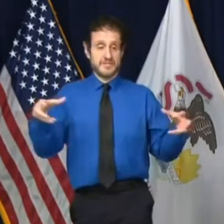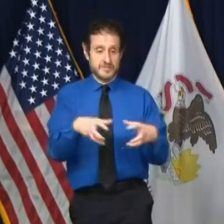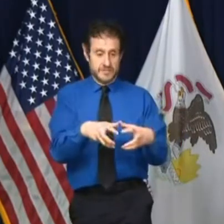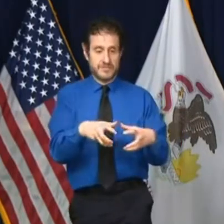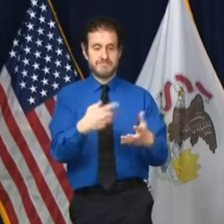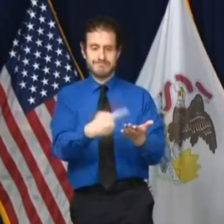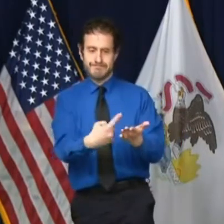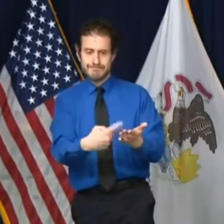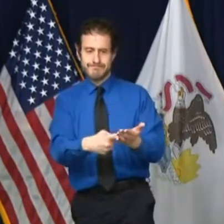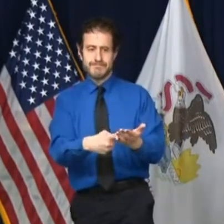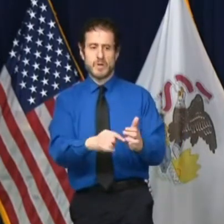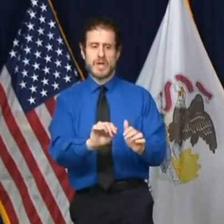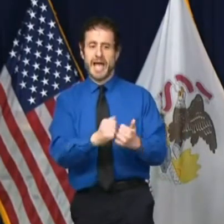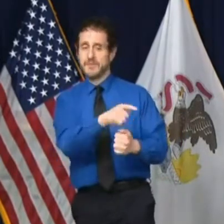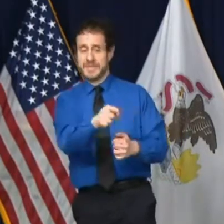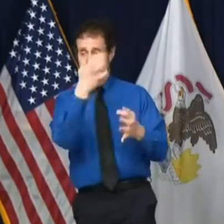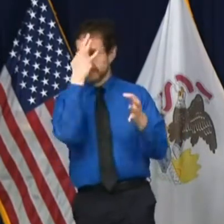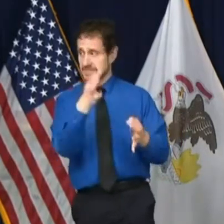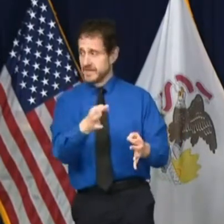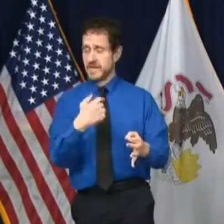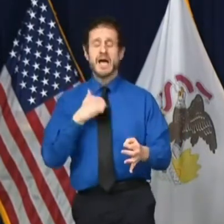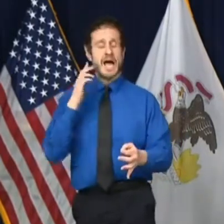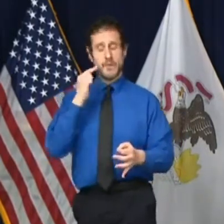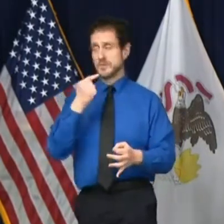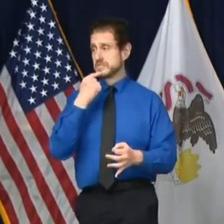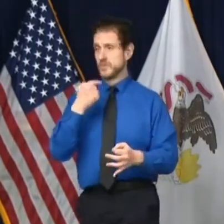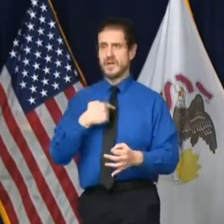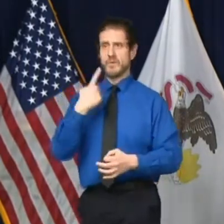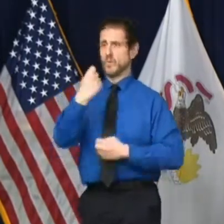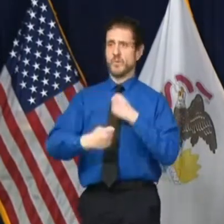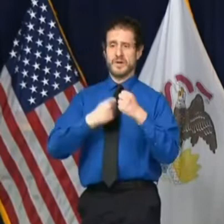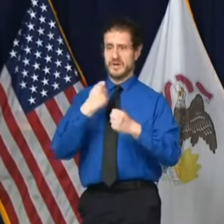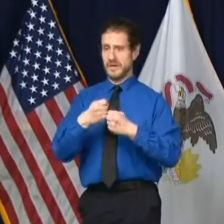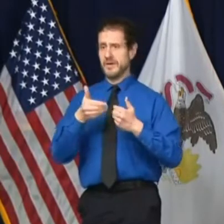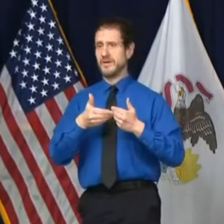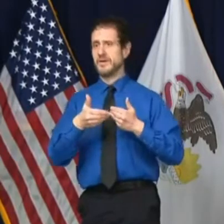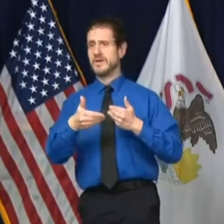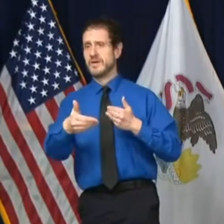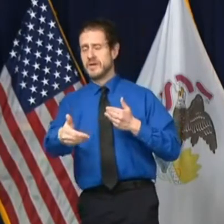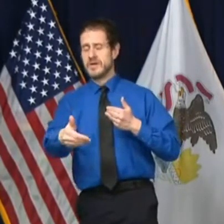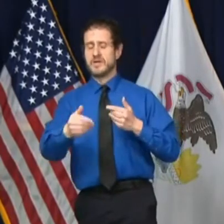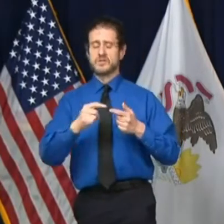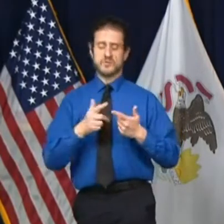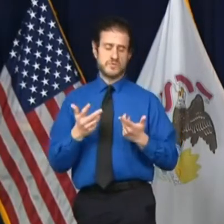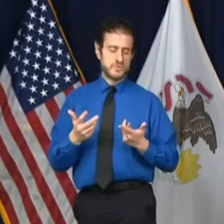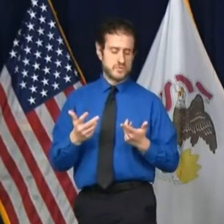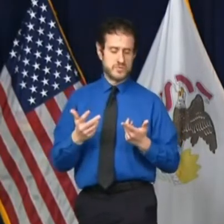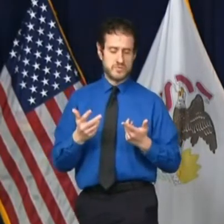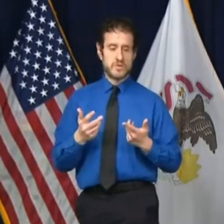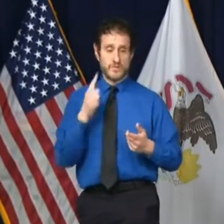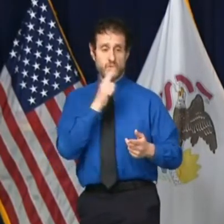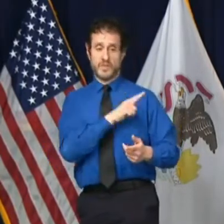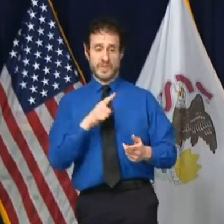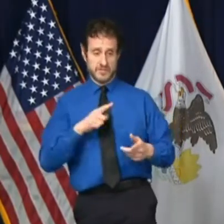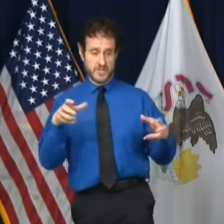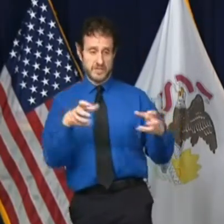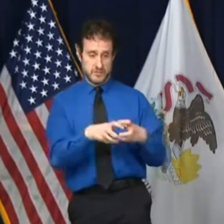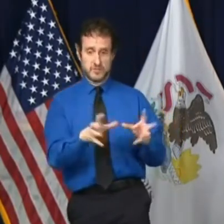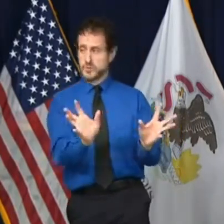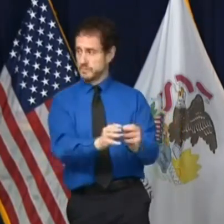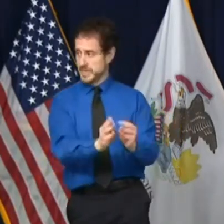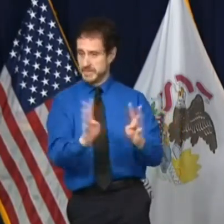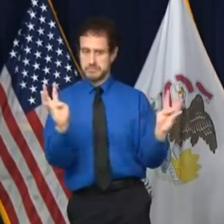how. I will say that, we have a whole year here with which to, for the legislature to get